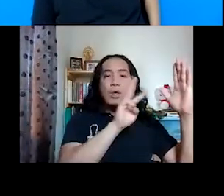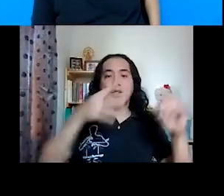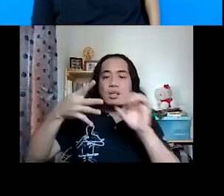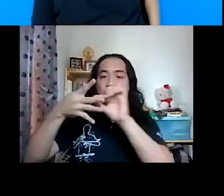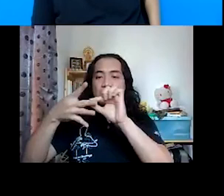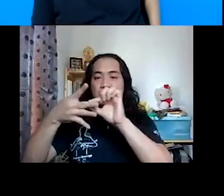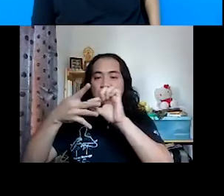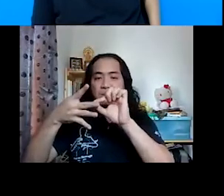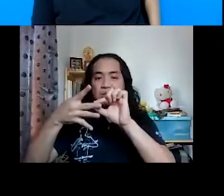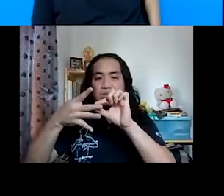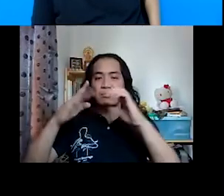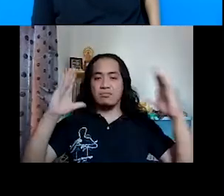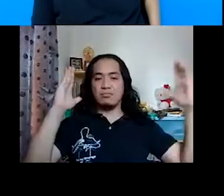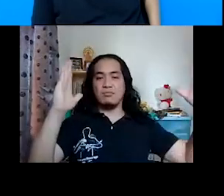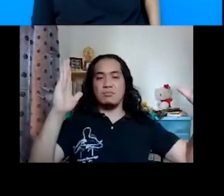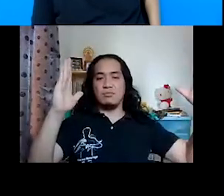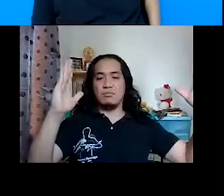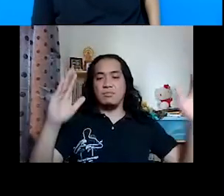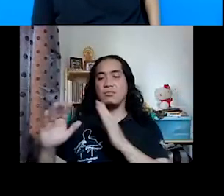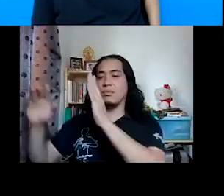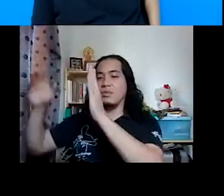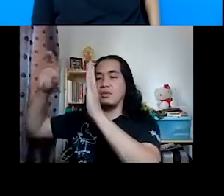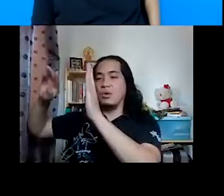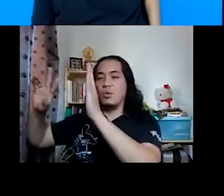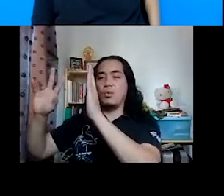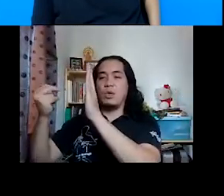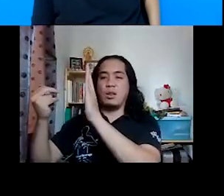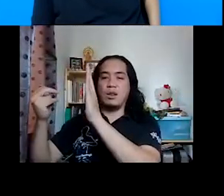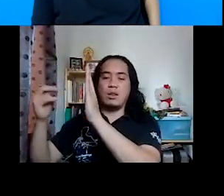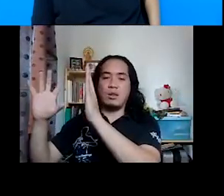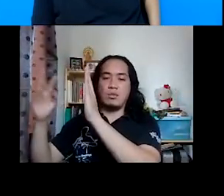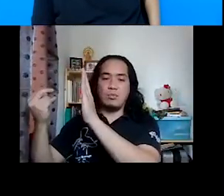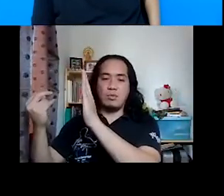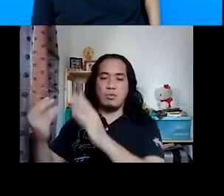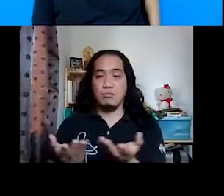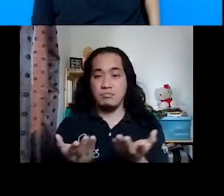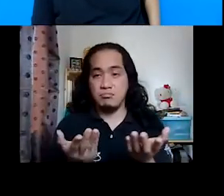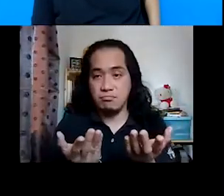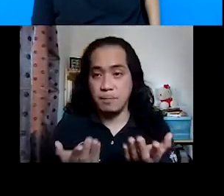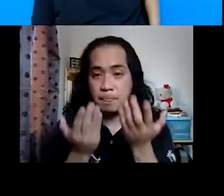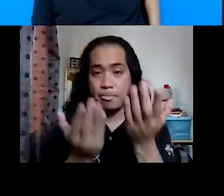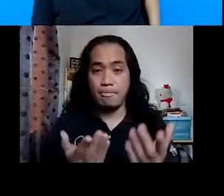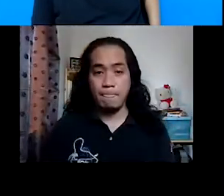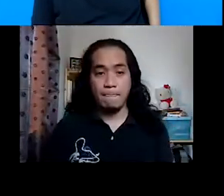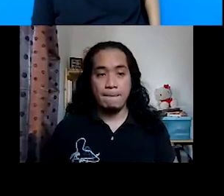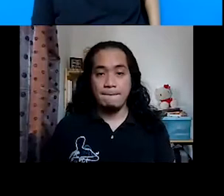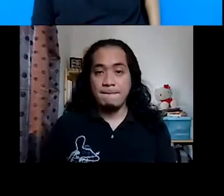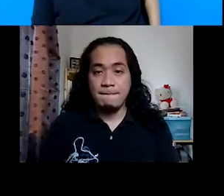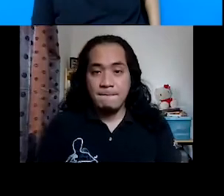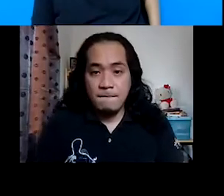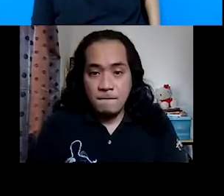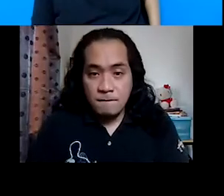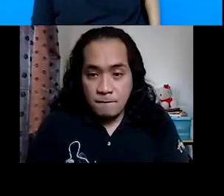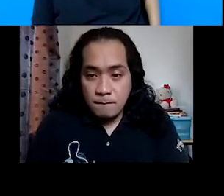In this case, Wednesday and second week are together. And then when is the question? So then we have to change